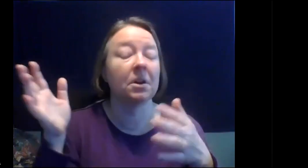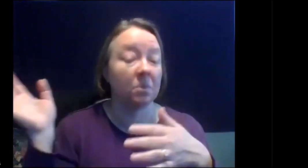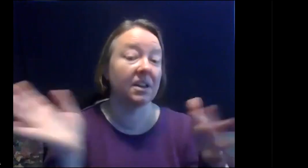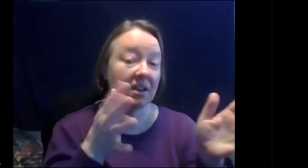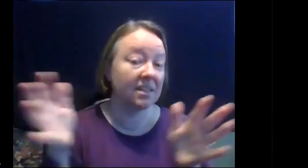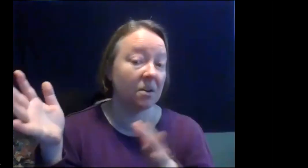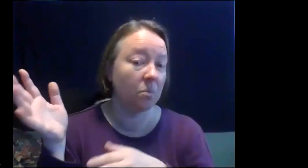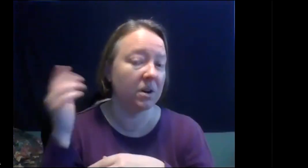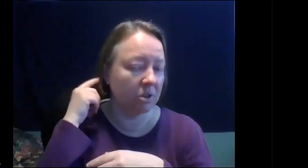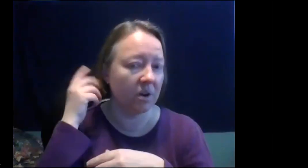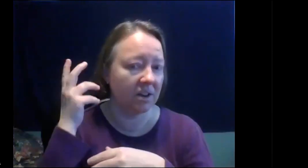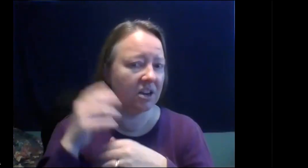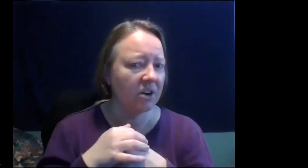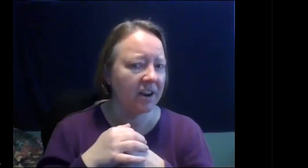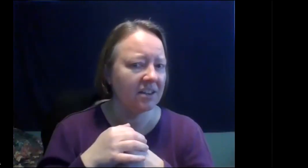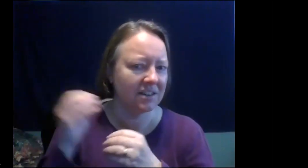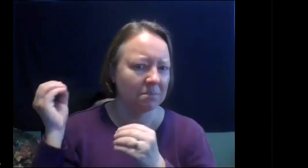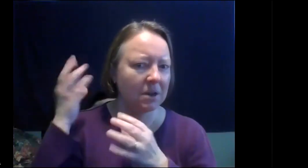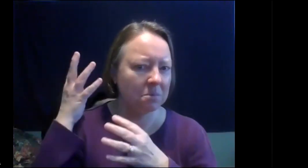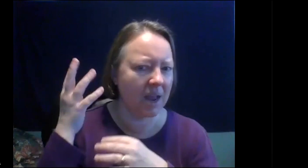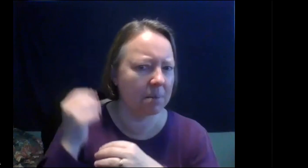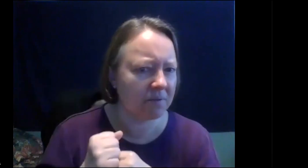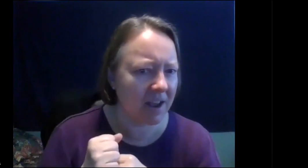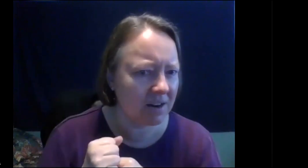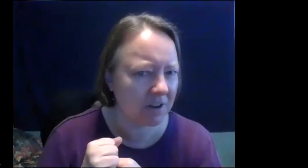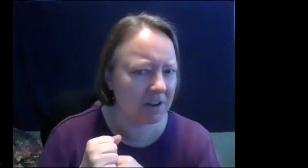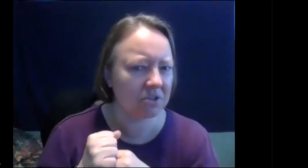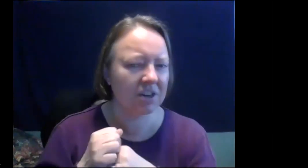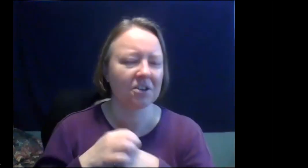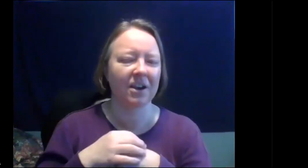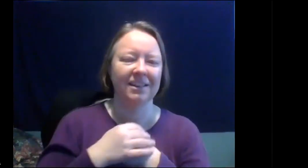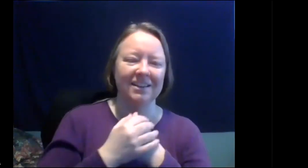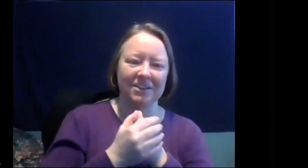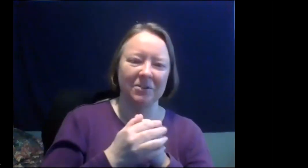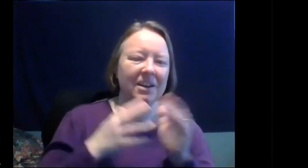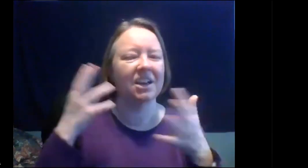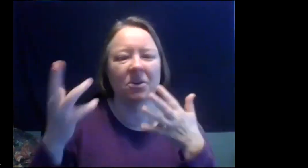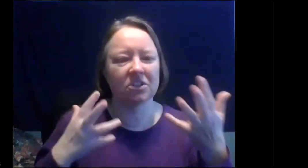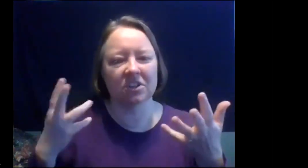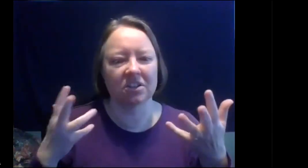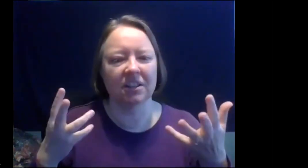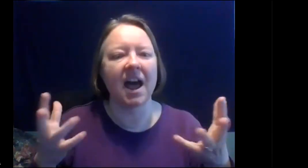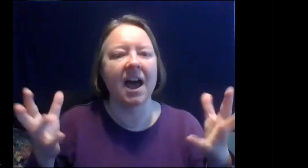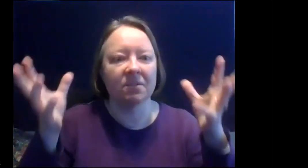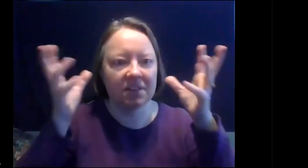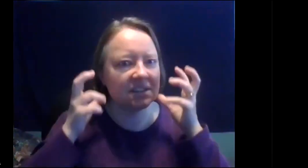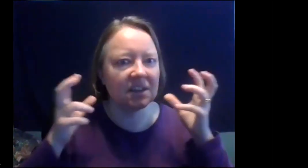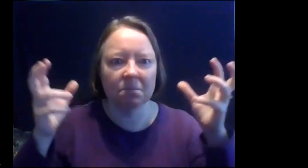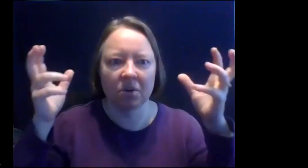but really, I think wind blowing and hearing aids can sometimes be amplified, if I understand correctly. So, it's just, there's a lot of this